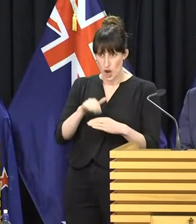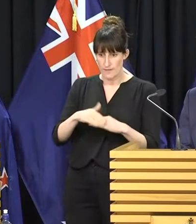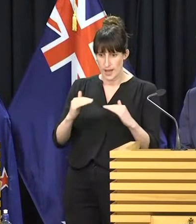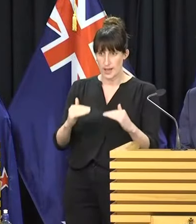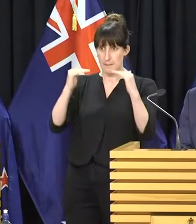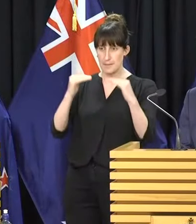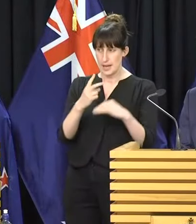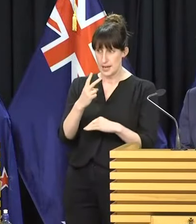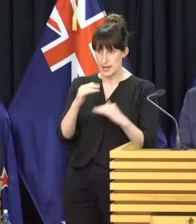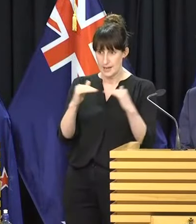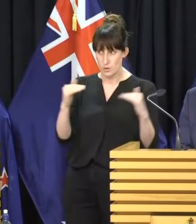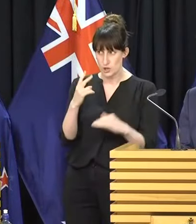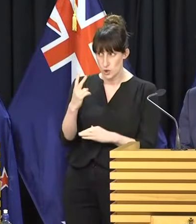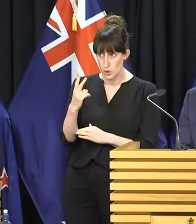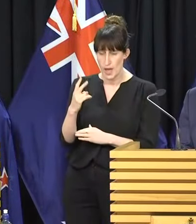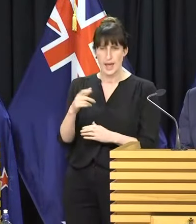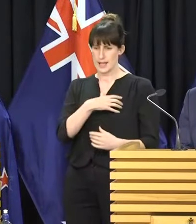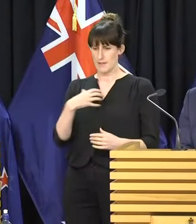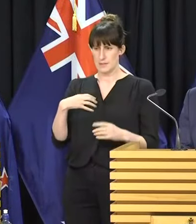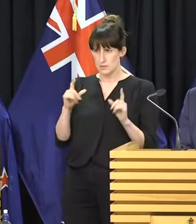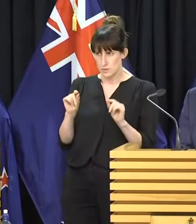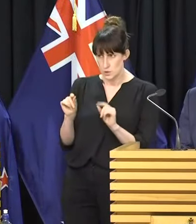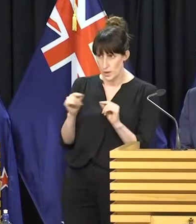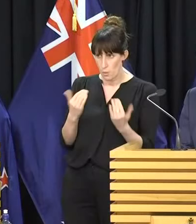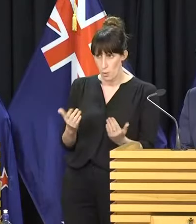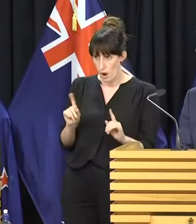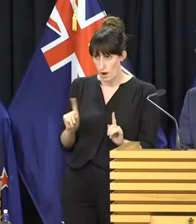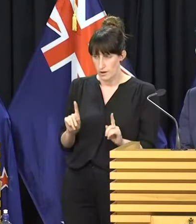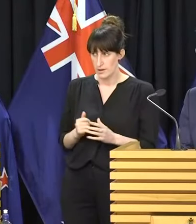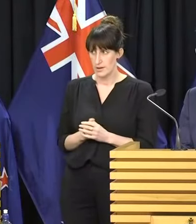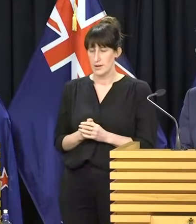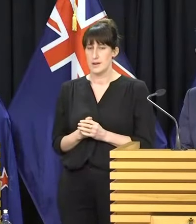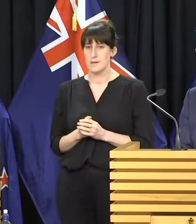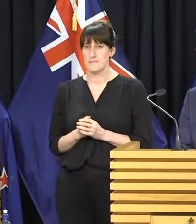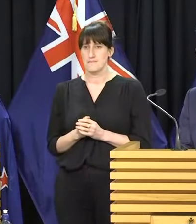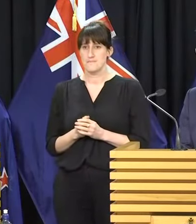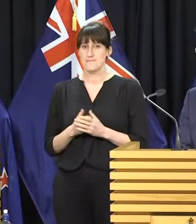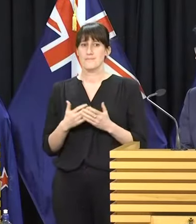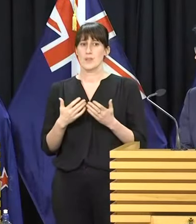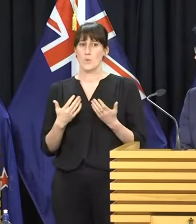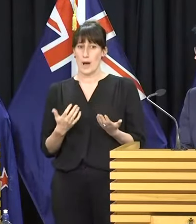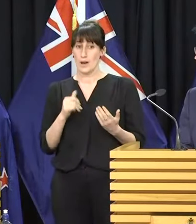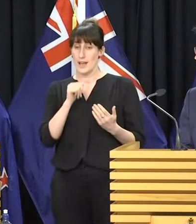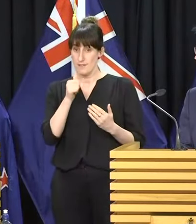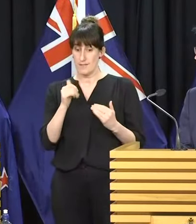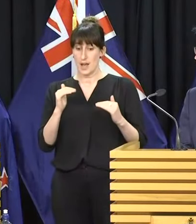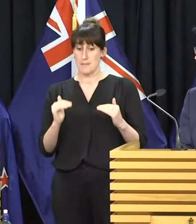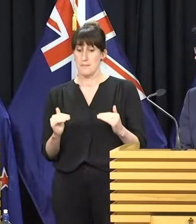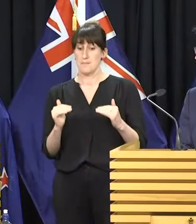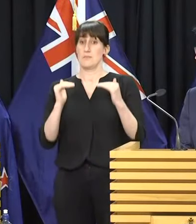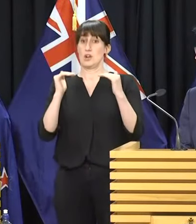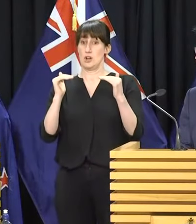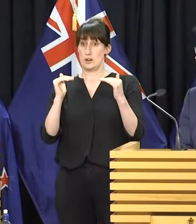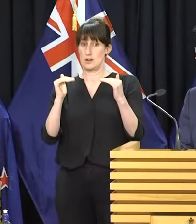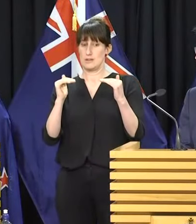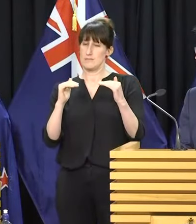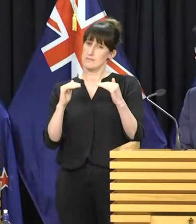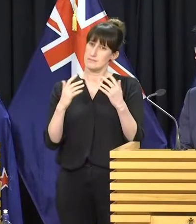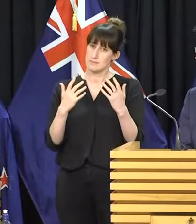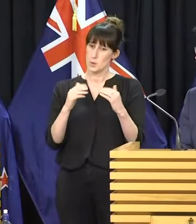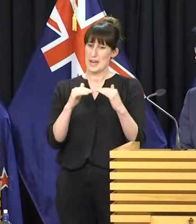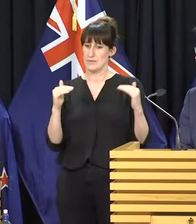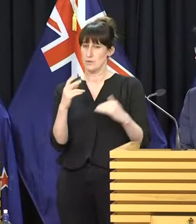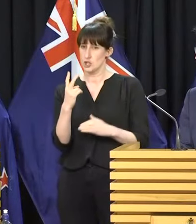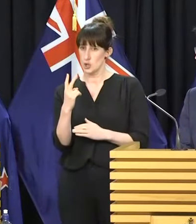COVID committee to decide that? Ultimately, there'll be a movement in alert levels would be preceded